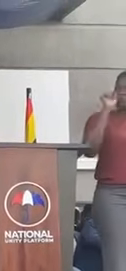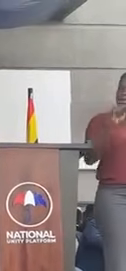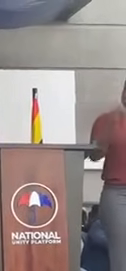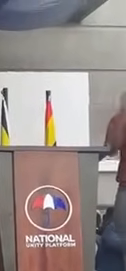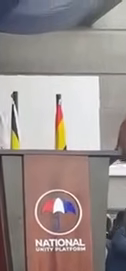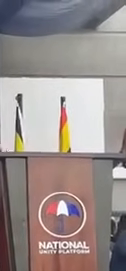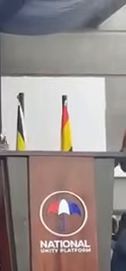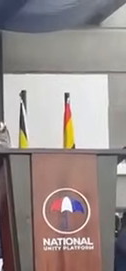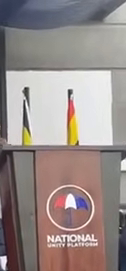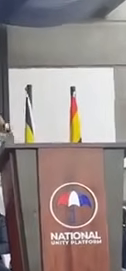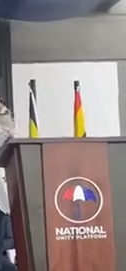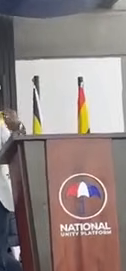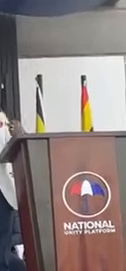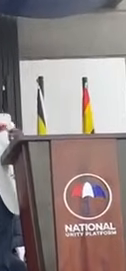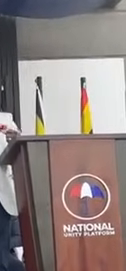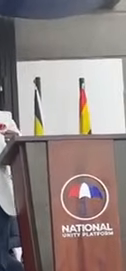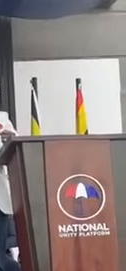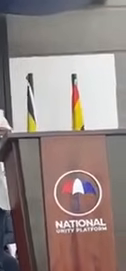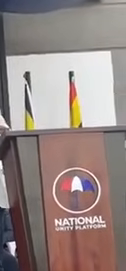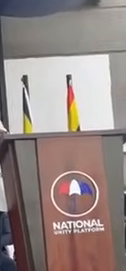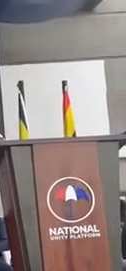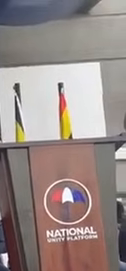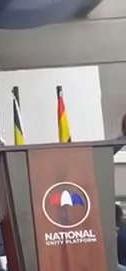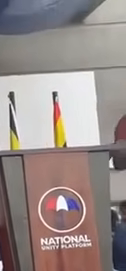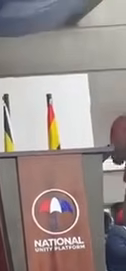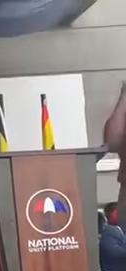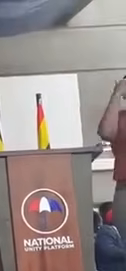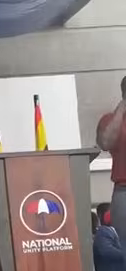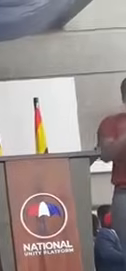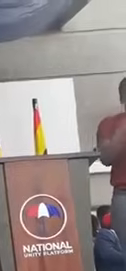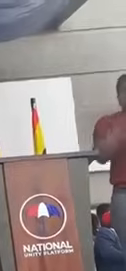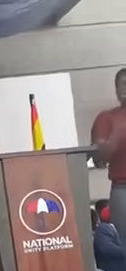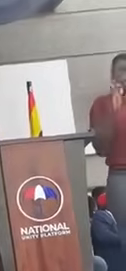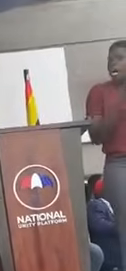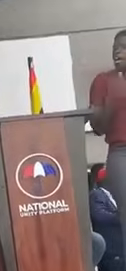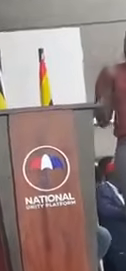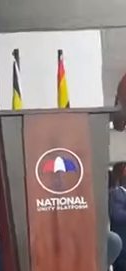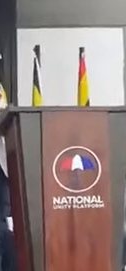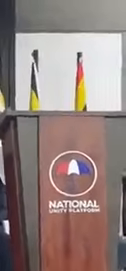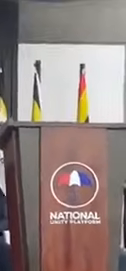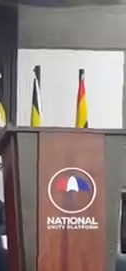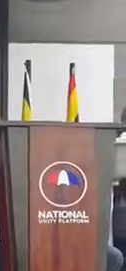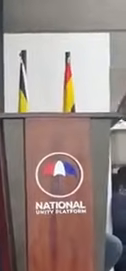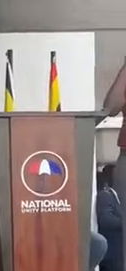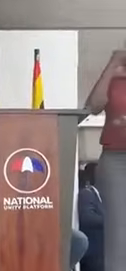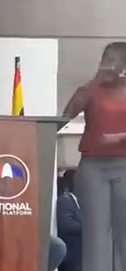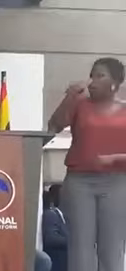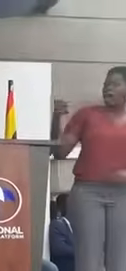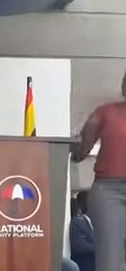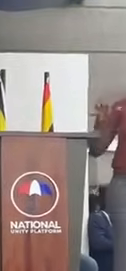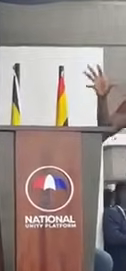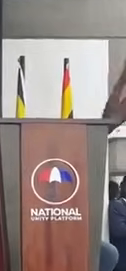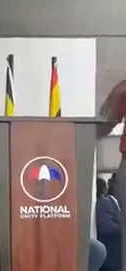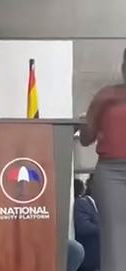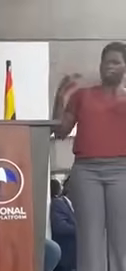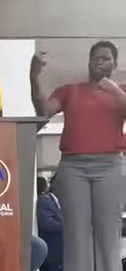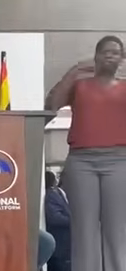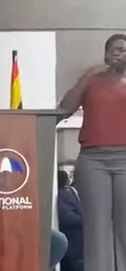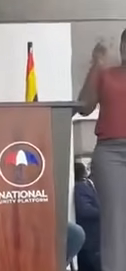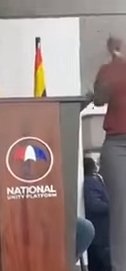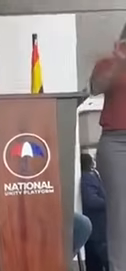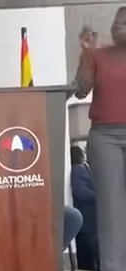bisenge ebitakiriza ekyo kye mukkirizaamu, ebirwanirira bannammwe, ebitagooka, ebitakiriza